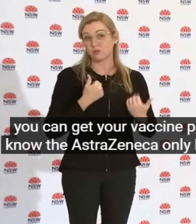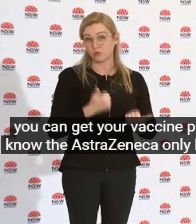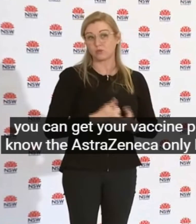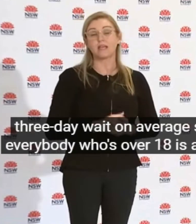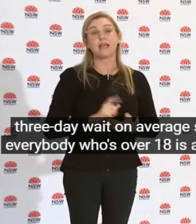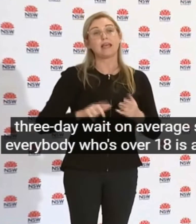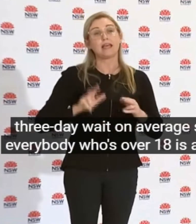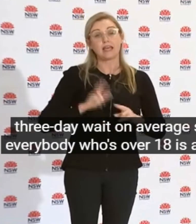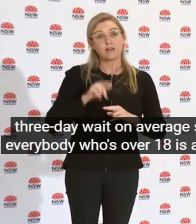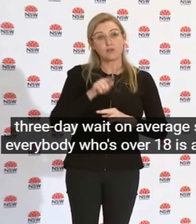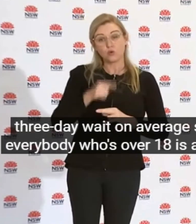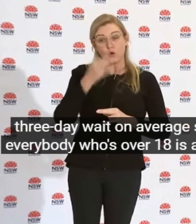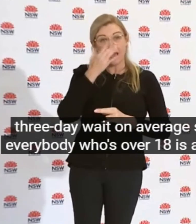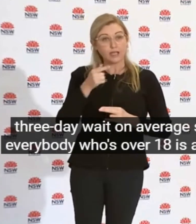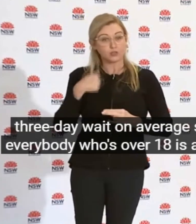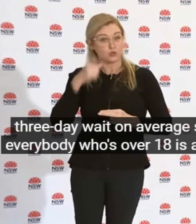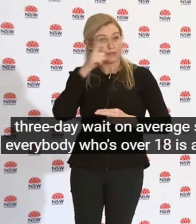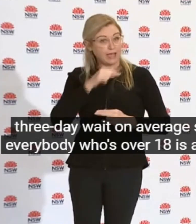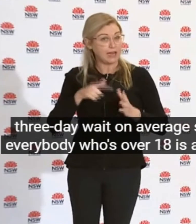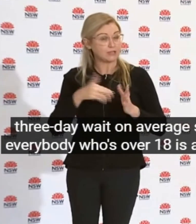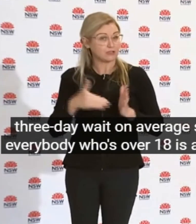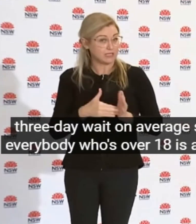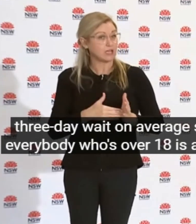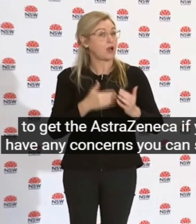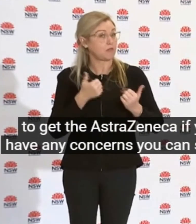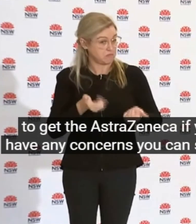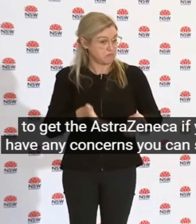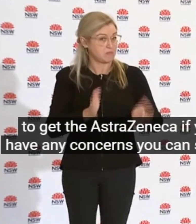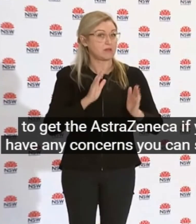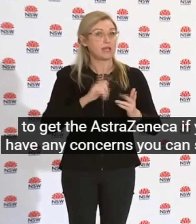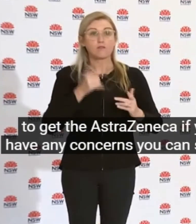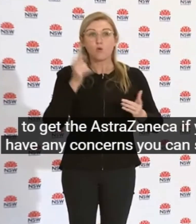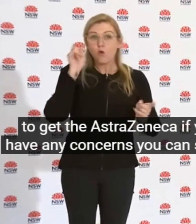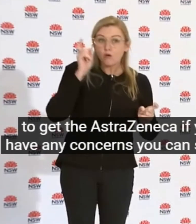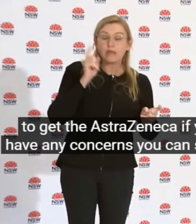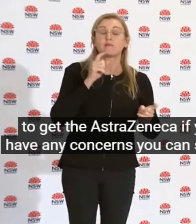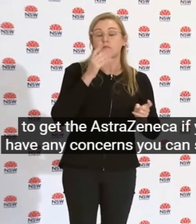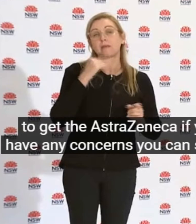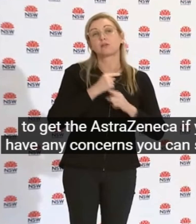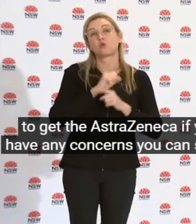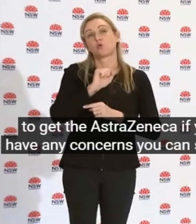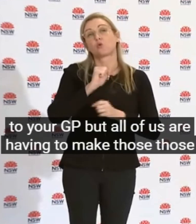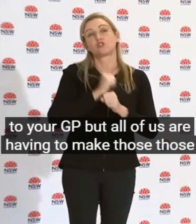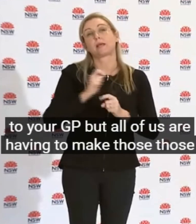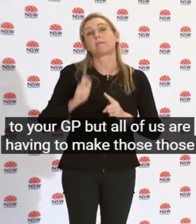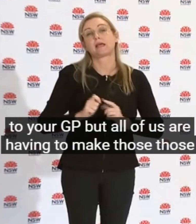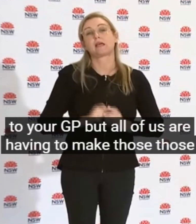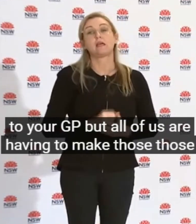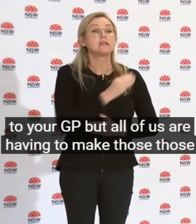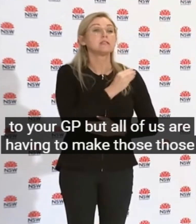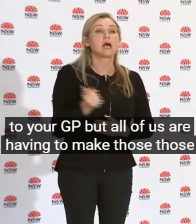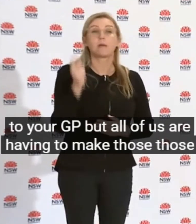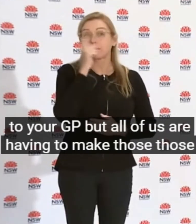any concerns, you can speak to your GP. But all of us are having to make those sacrifices, some more than others, I accept